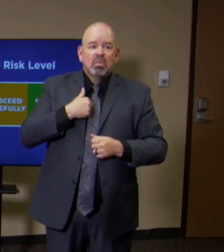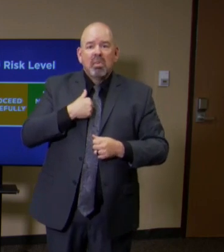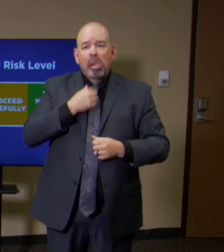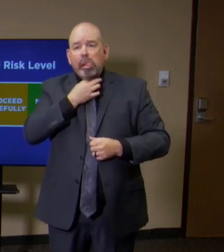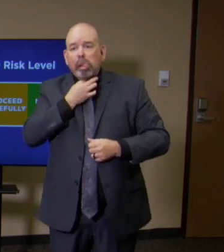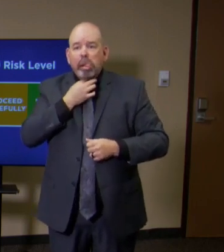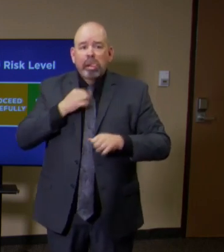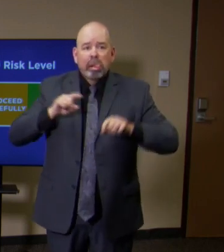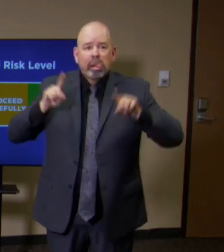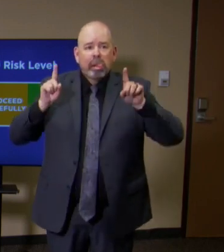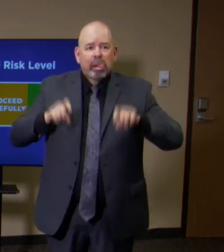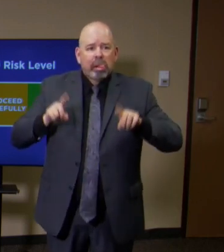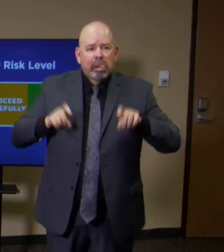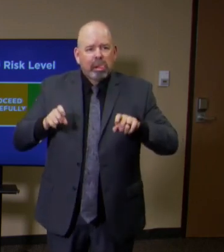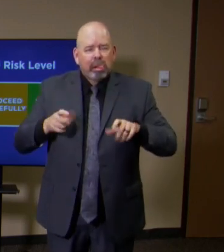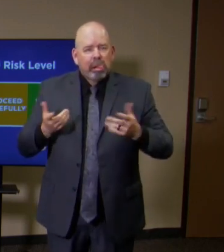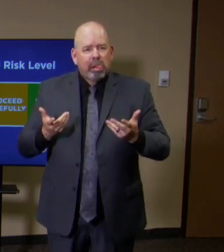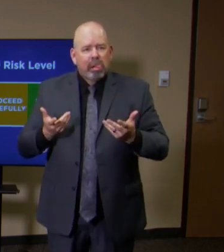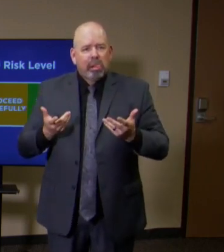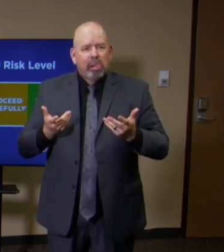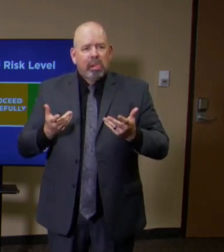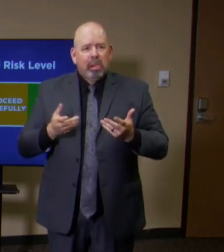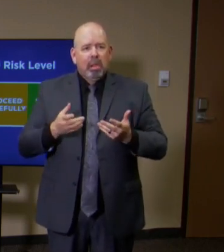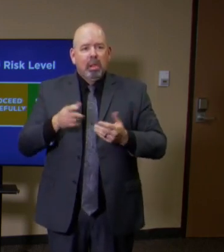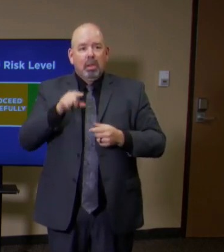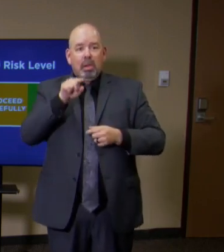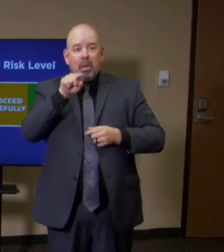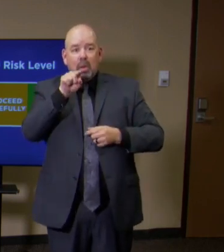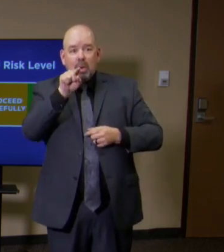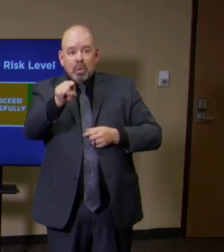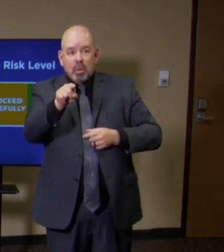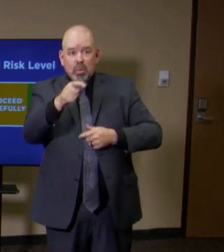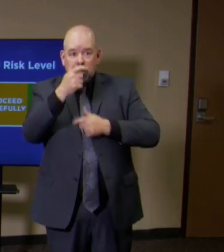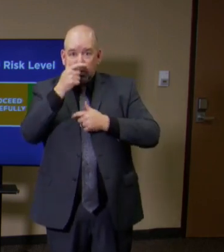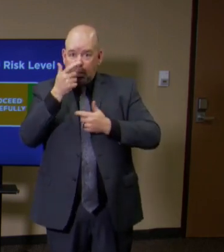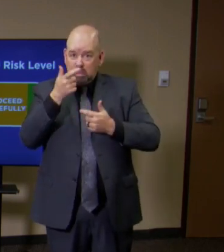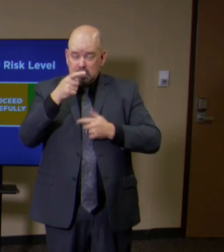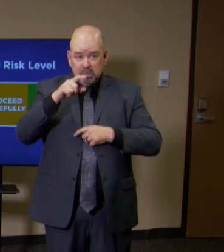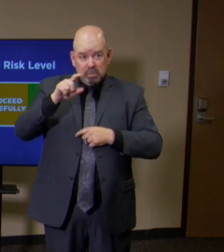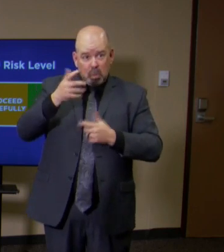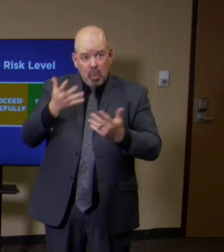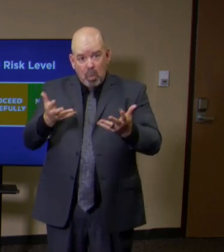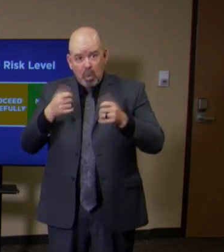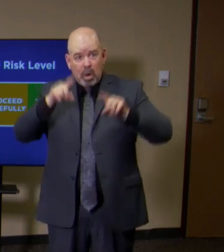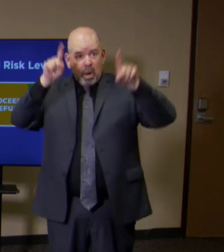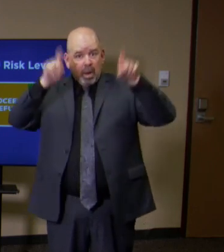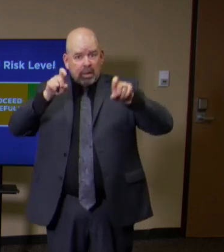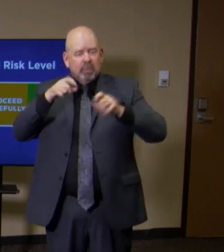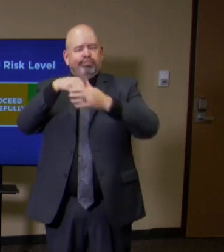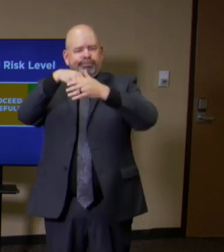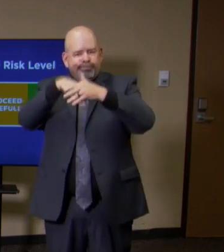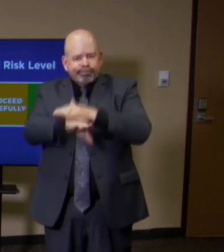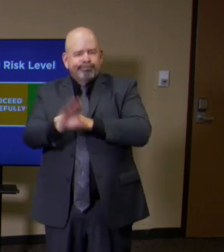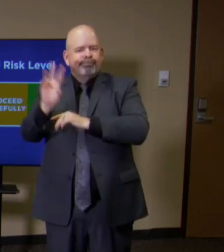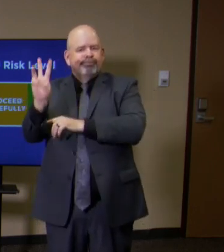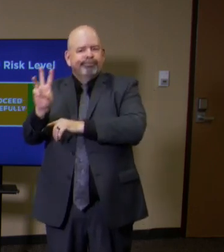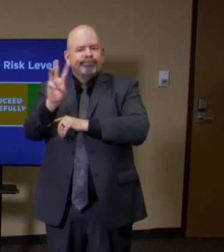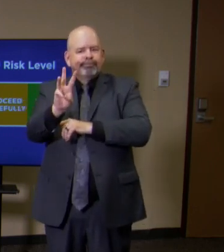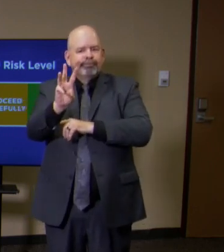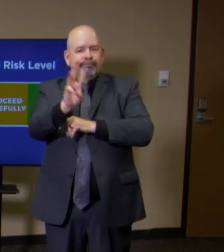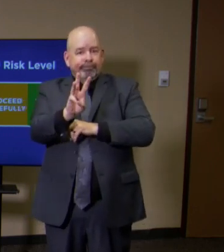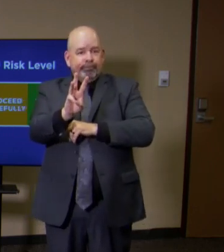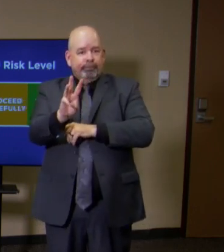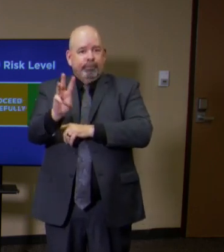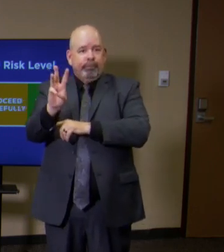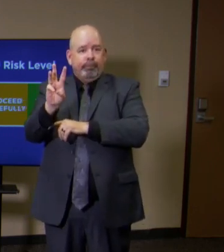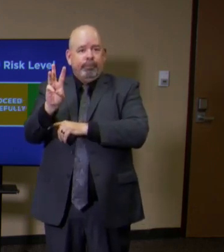I'm going to say this slowly. Those interested in being tested need to visit www, all run